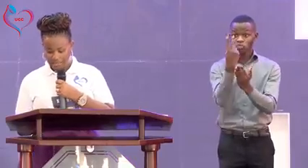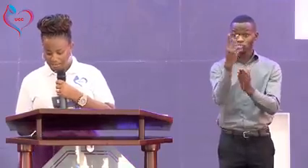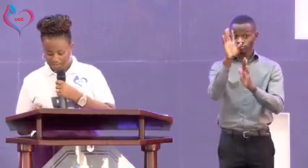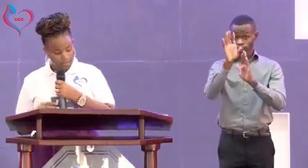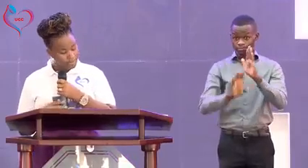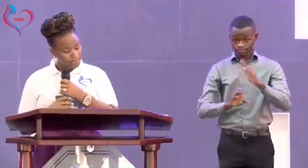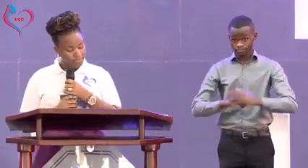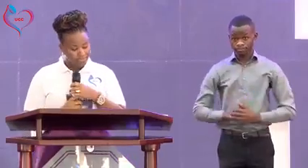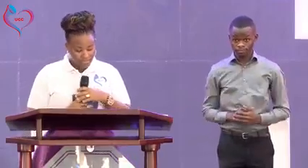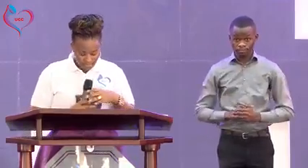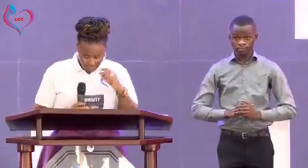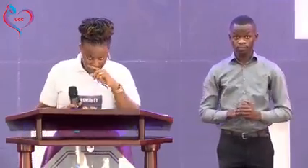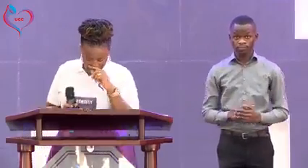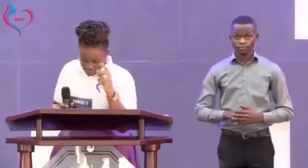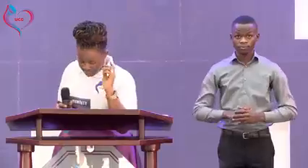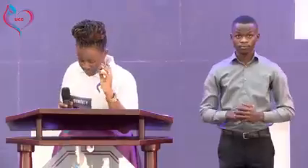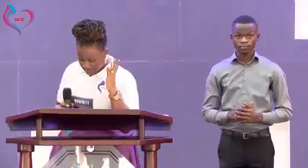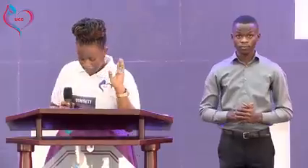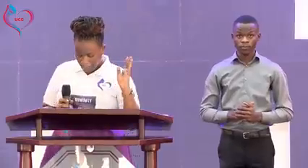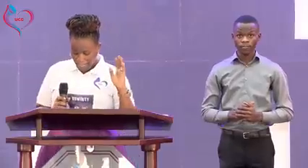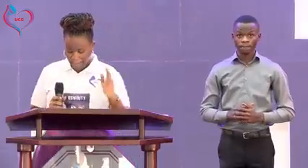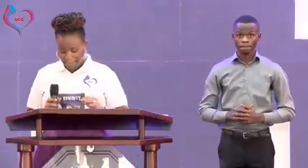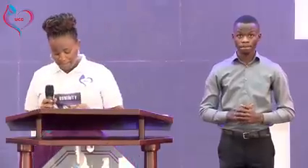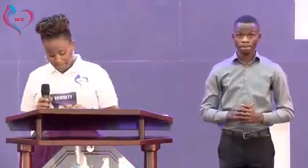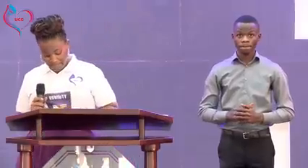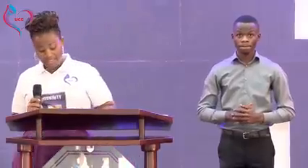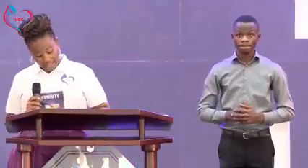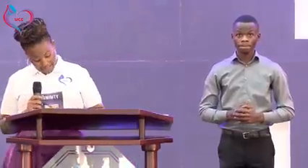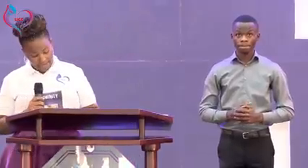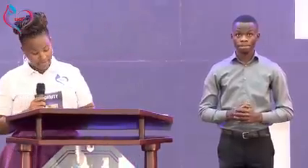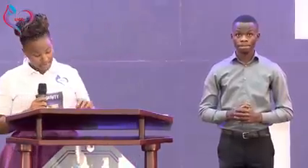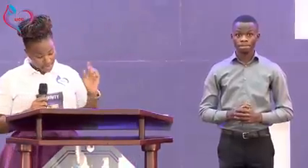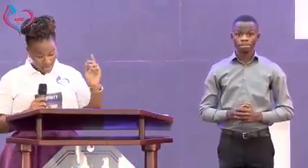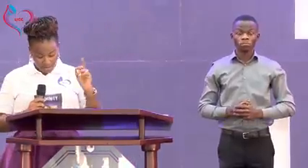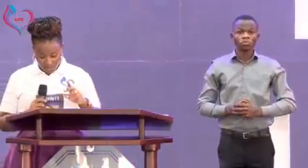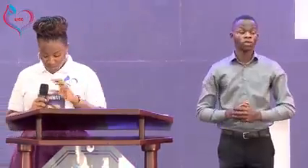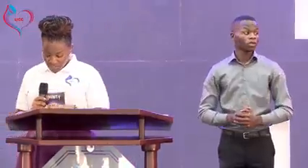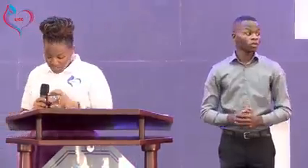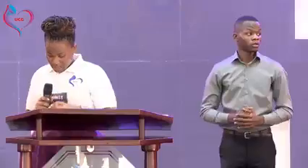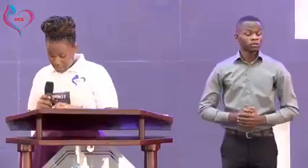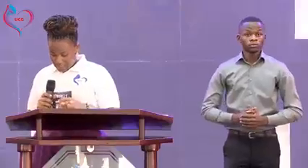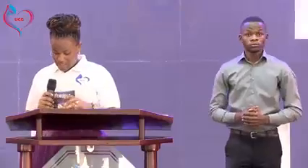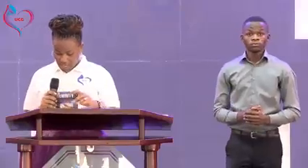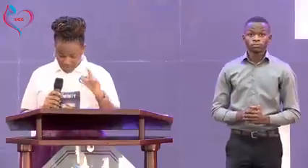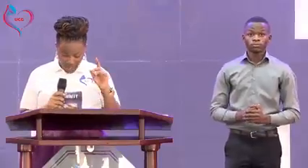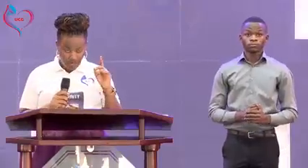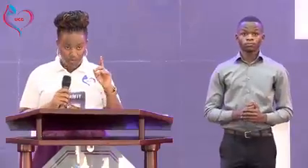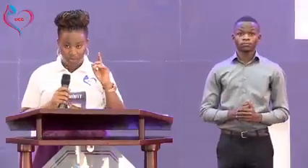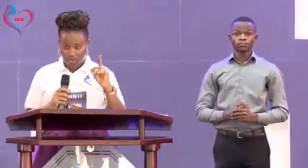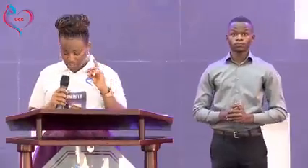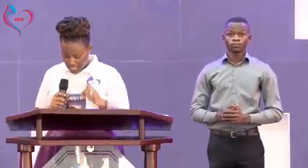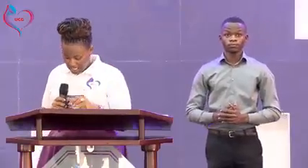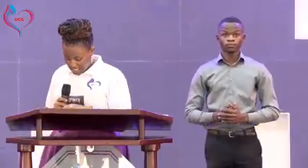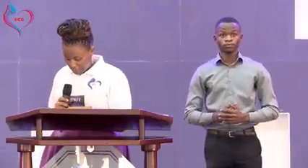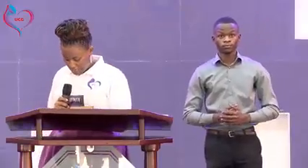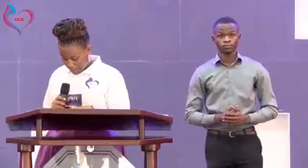chapters. Tugenda soma yenyiriri sura 2. Yes, we are going to read this passage and we are also